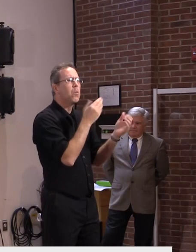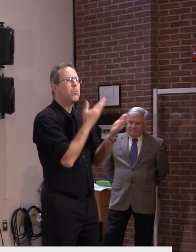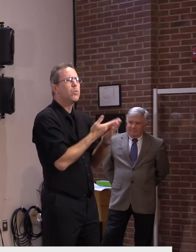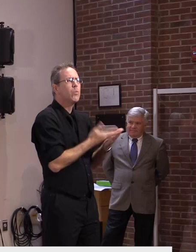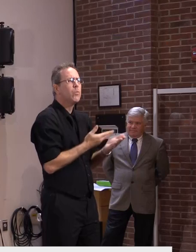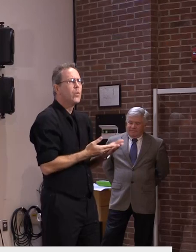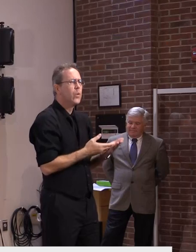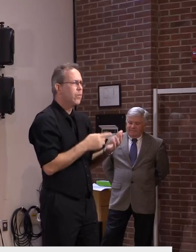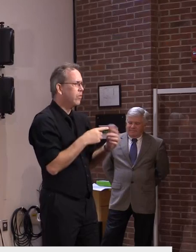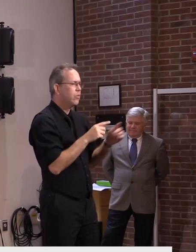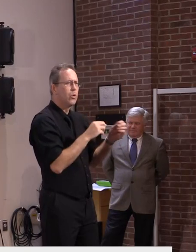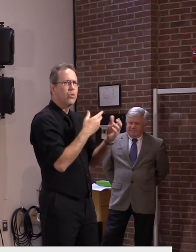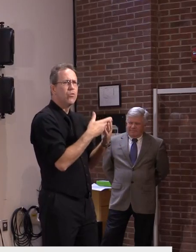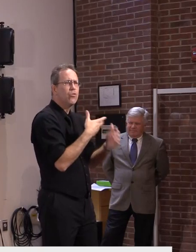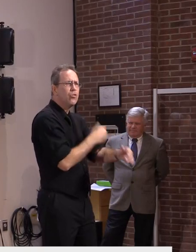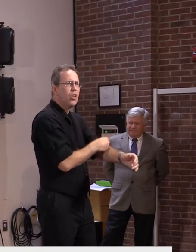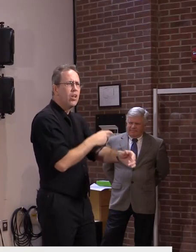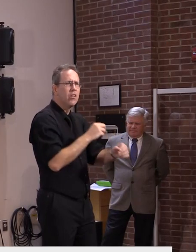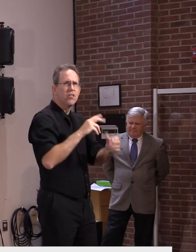shot?